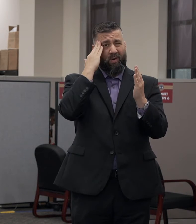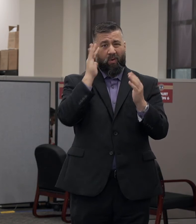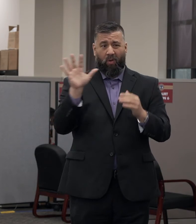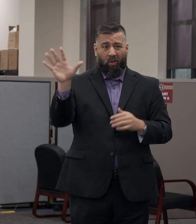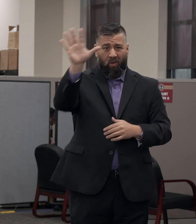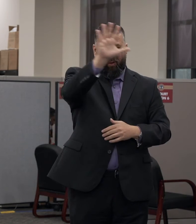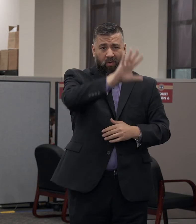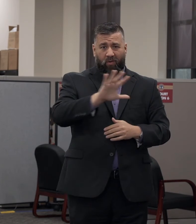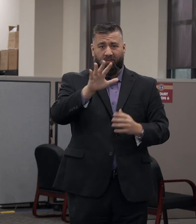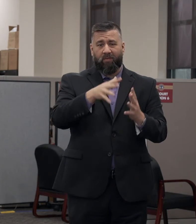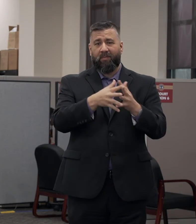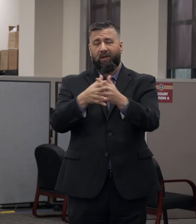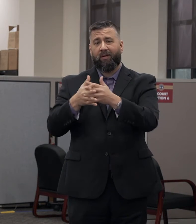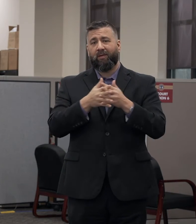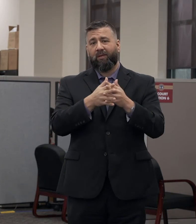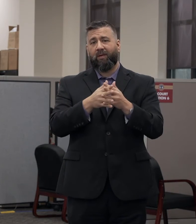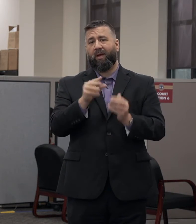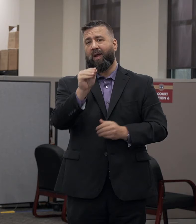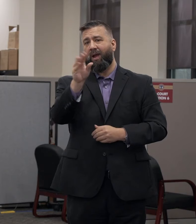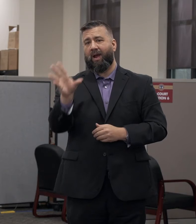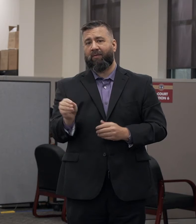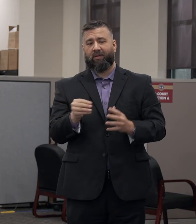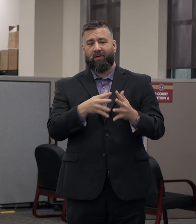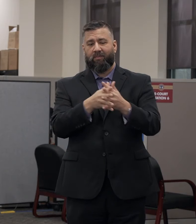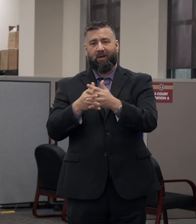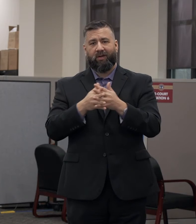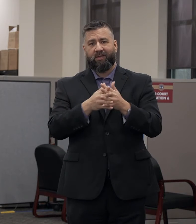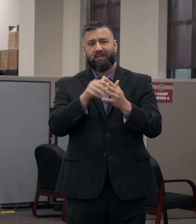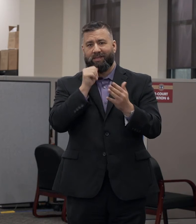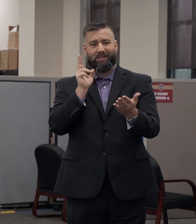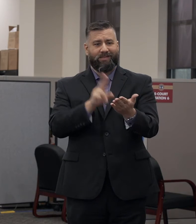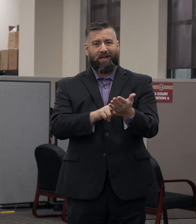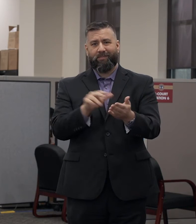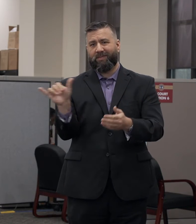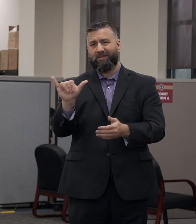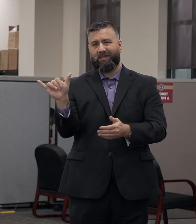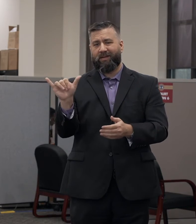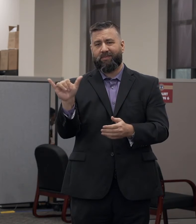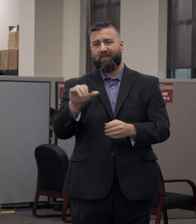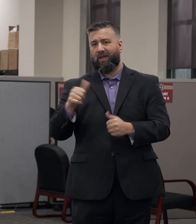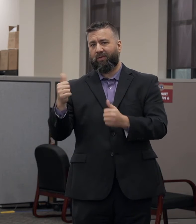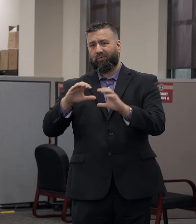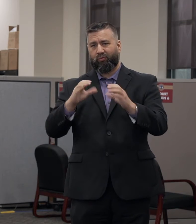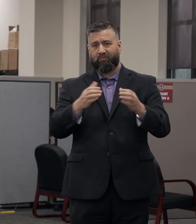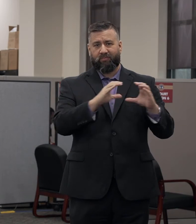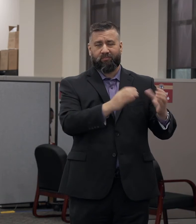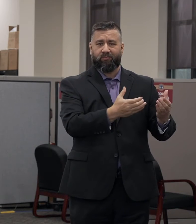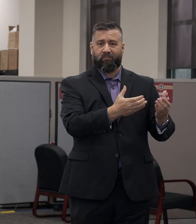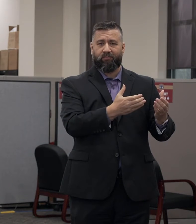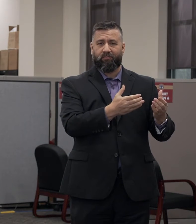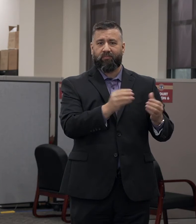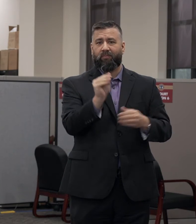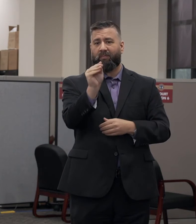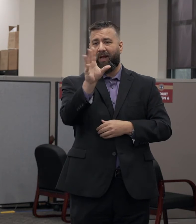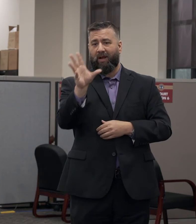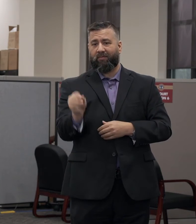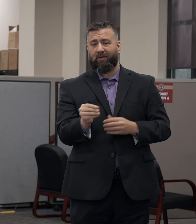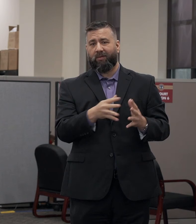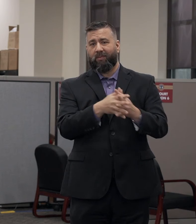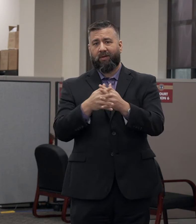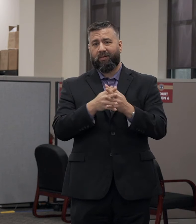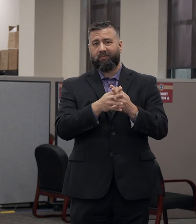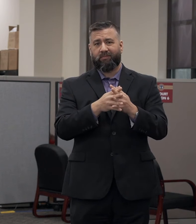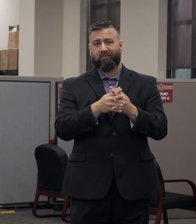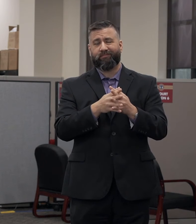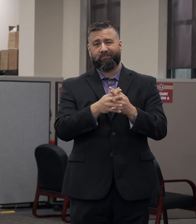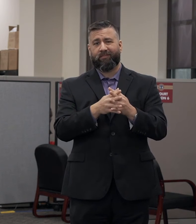country, African Americans are not signing up as frequently as other populations. And African Americans are disproportionately affected